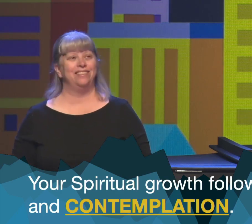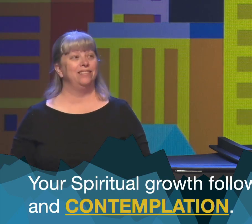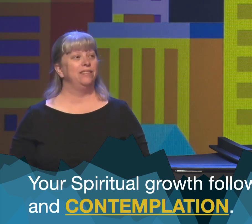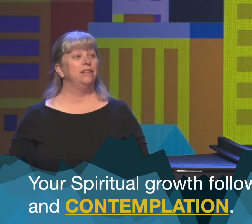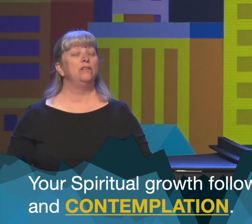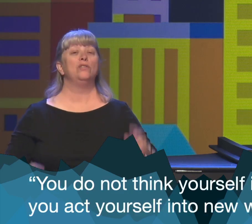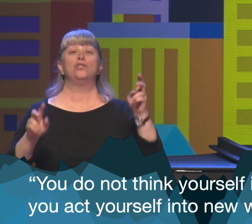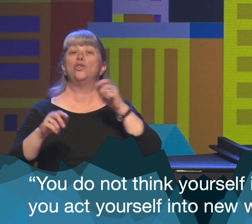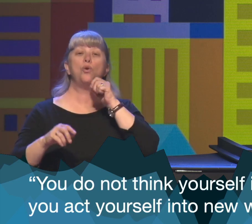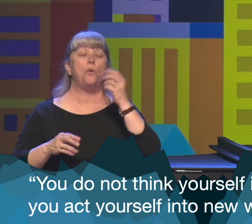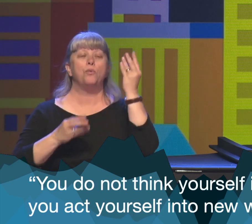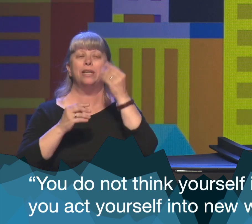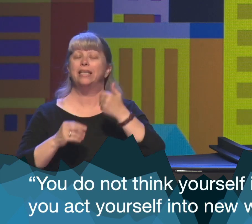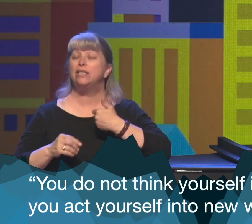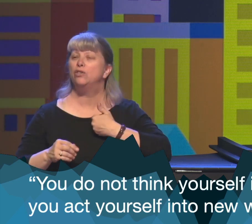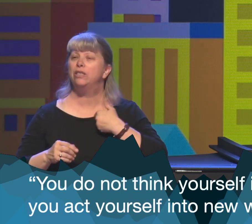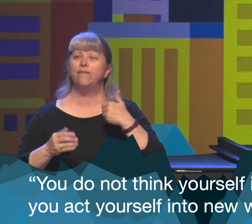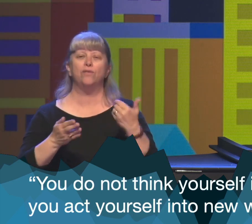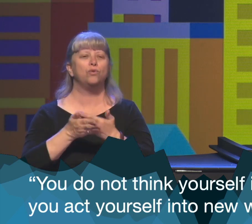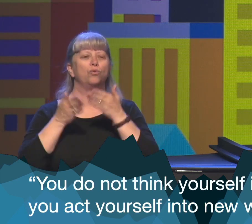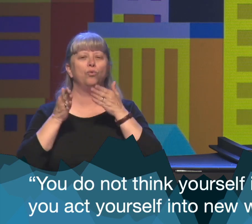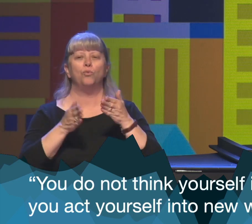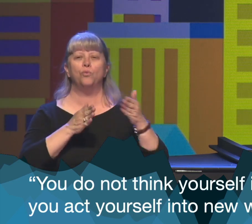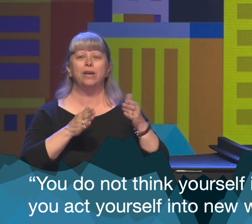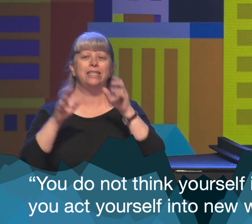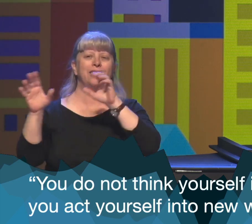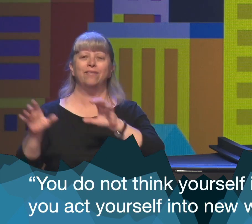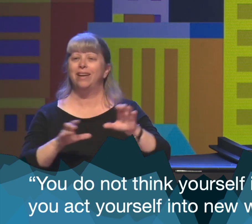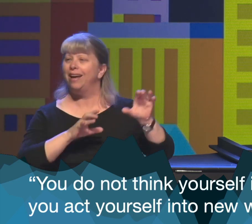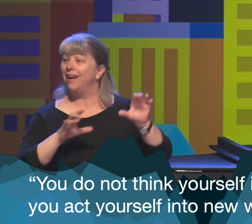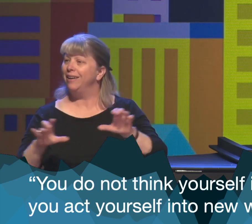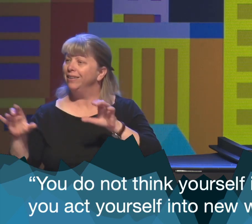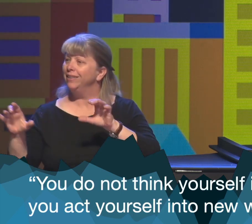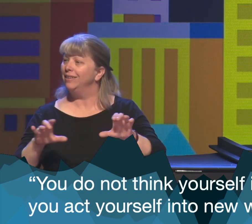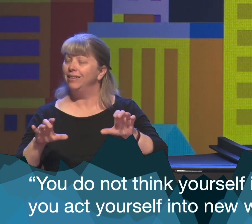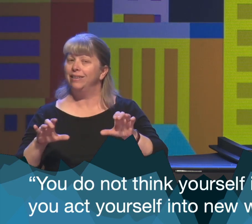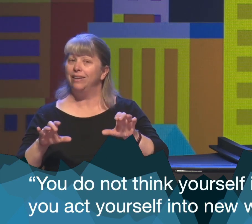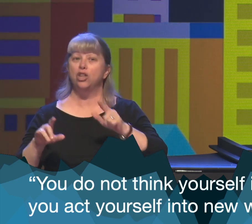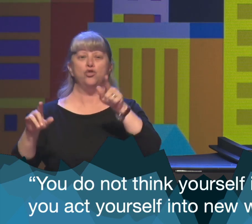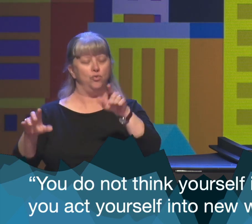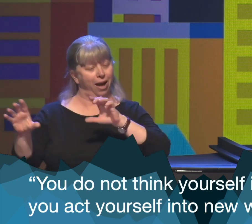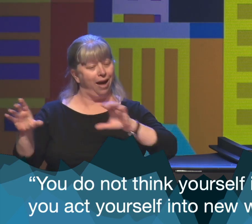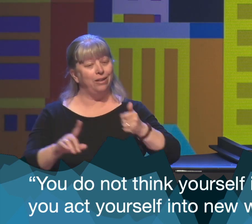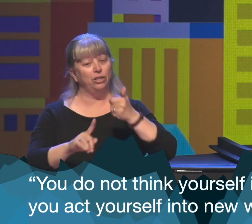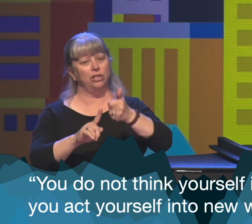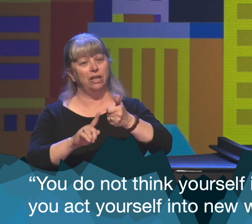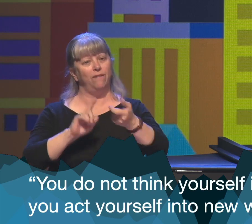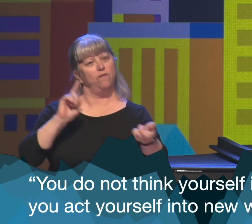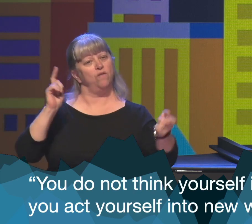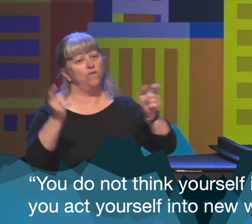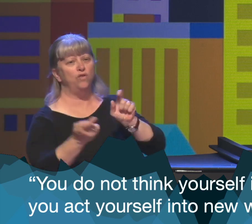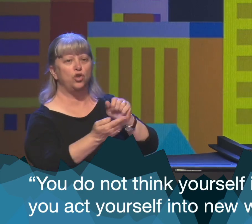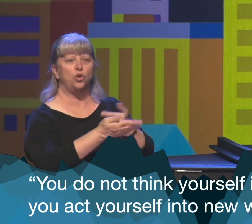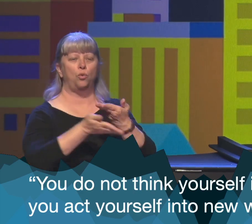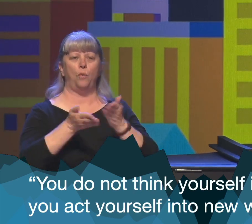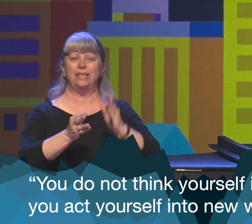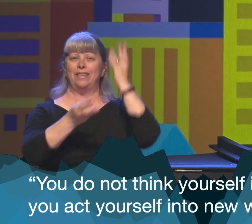But it says, you don't think yourself into new ways of acting. You act yourself into new ways of thinking.